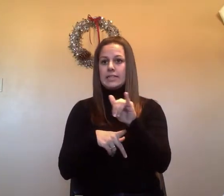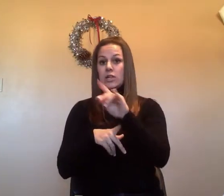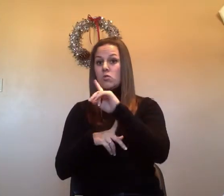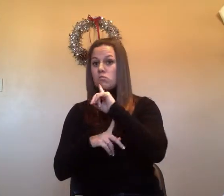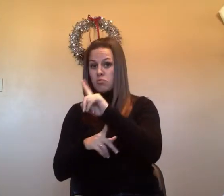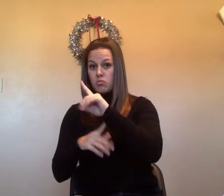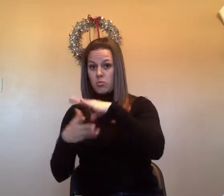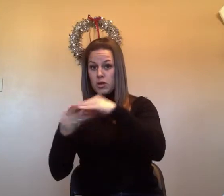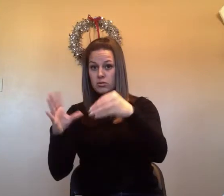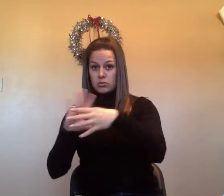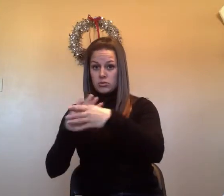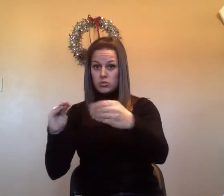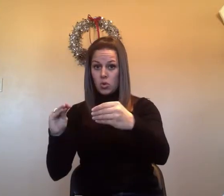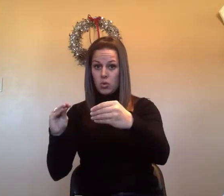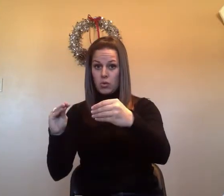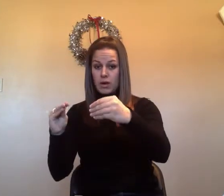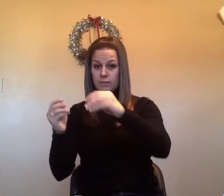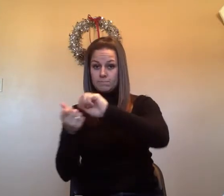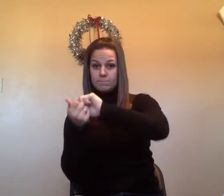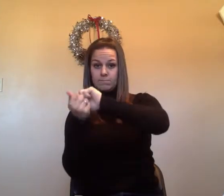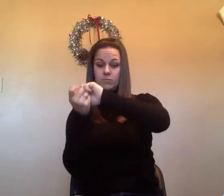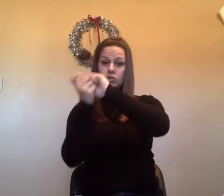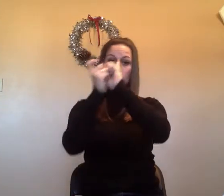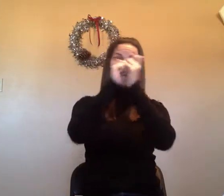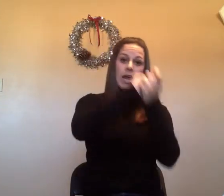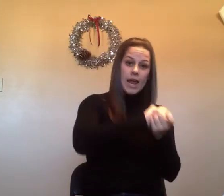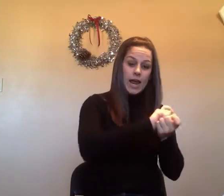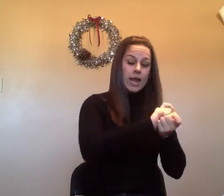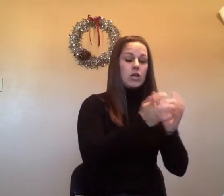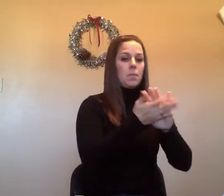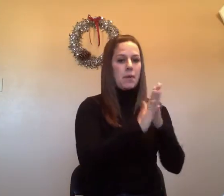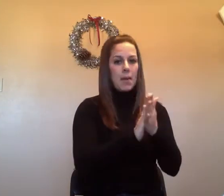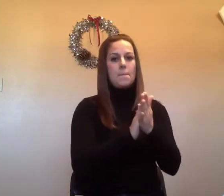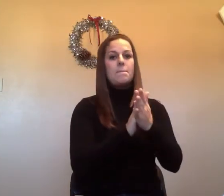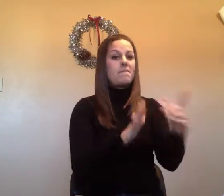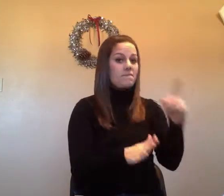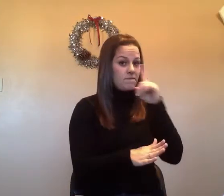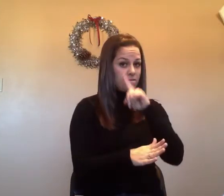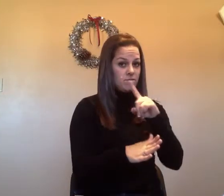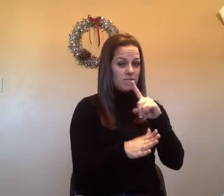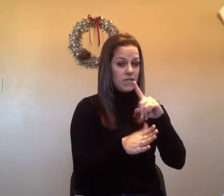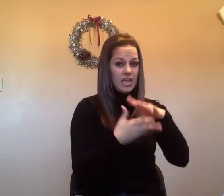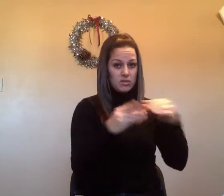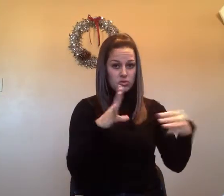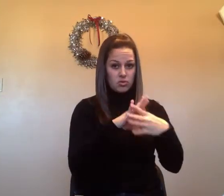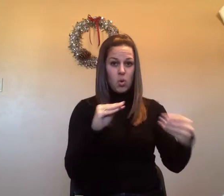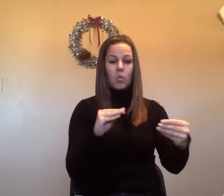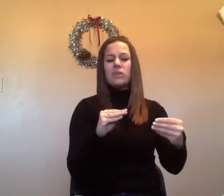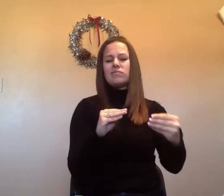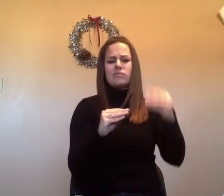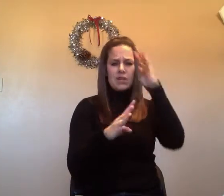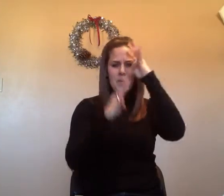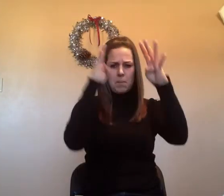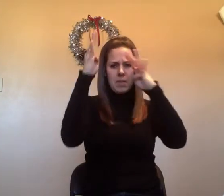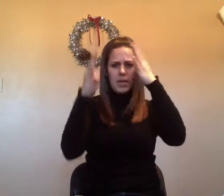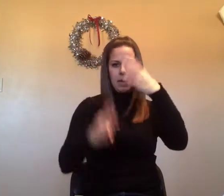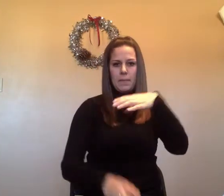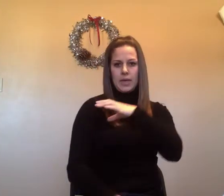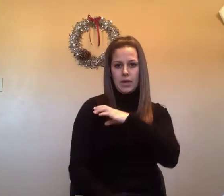that story and turn it into a fake story using made-up characters and made-up events. Why is Animal Farm, Charles, an